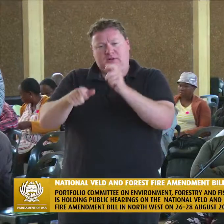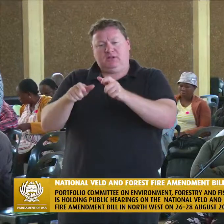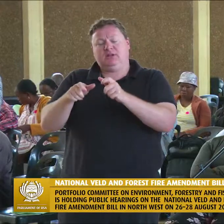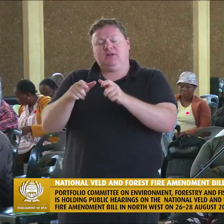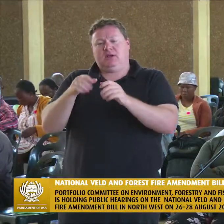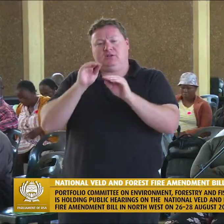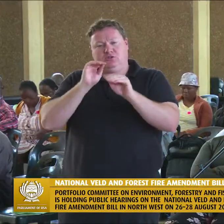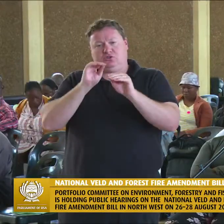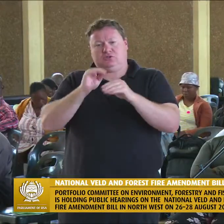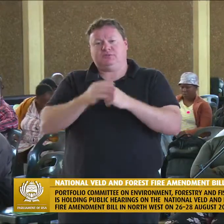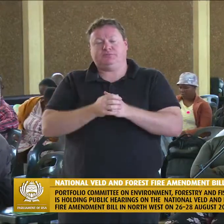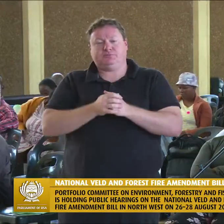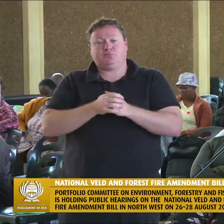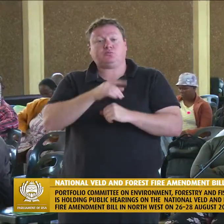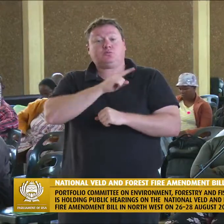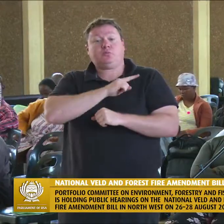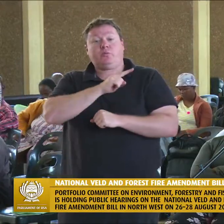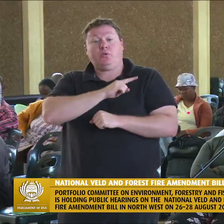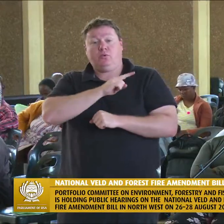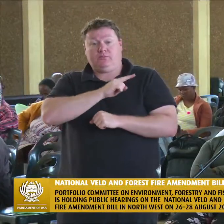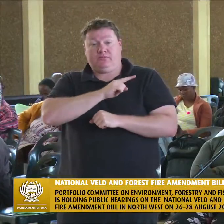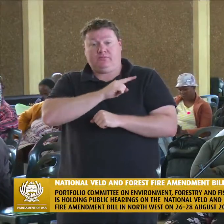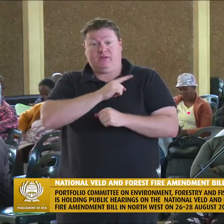such that when there is fire